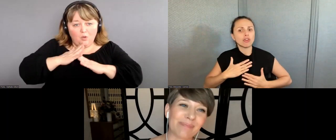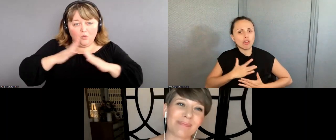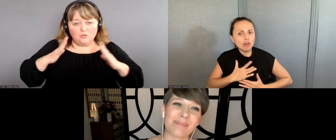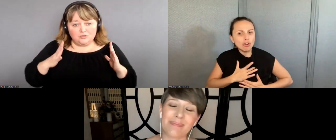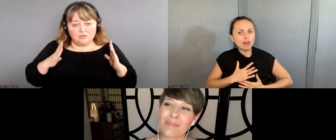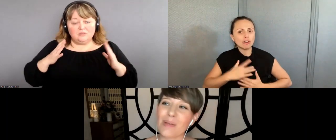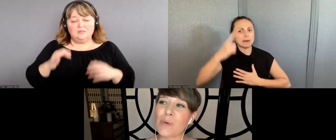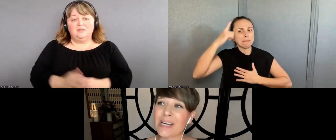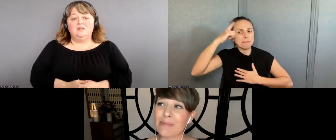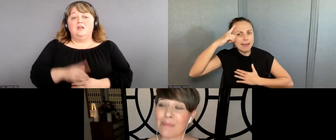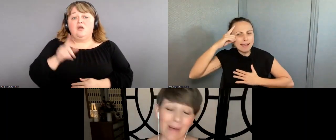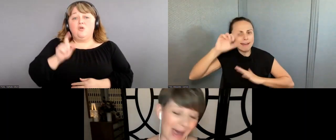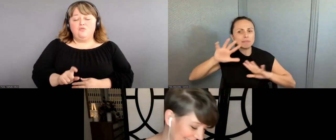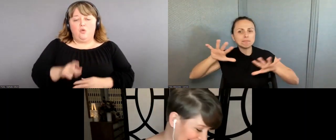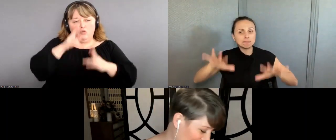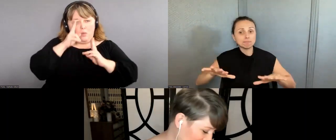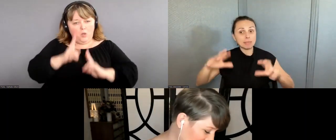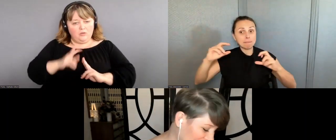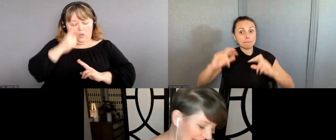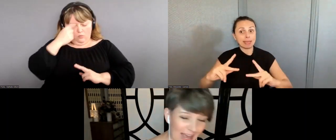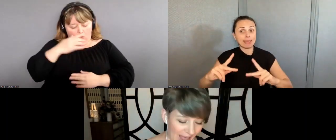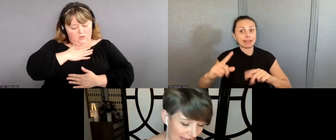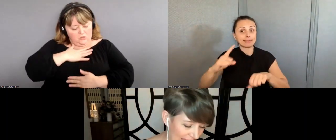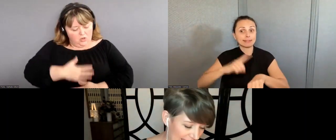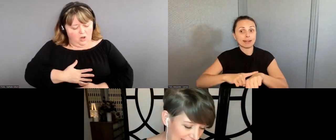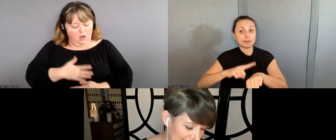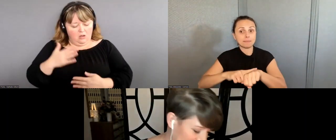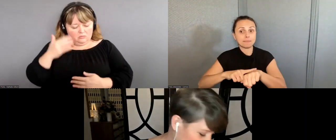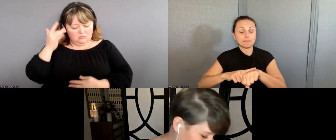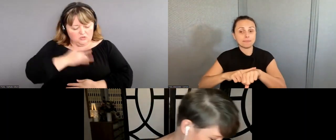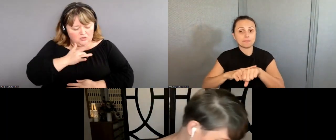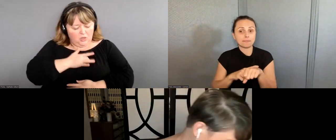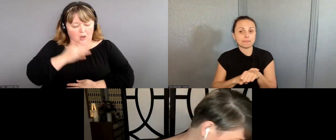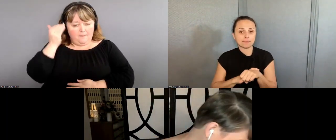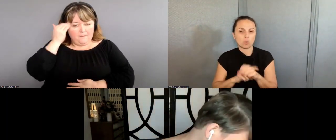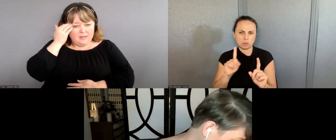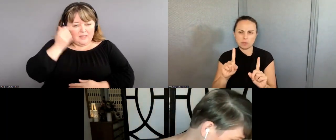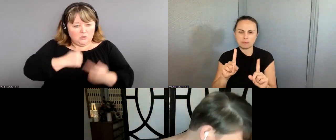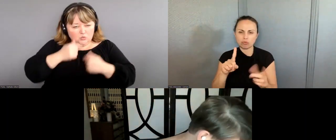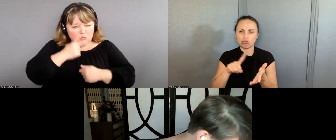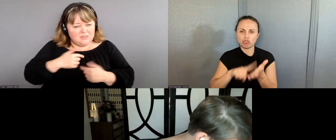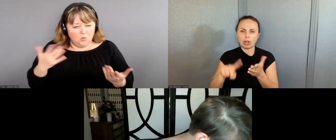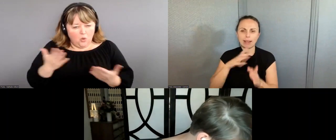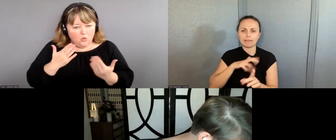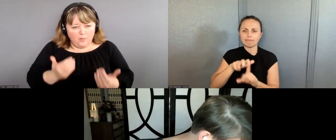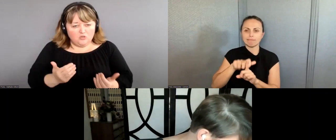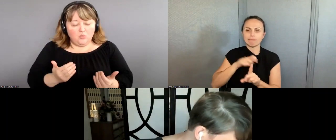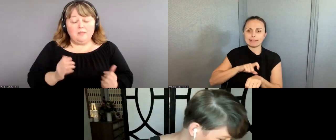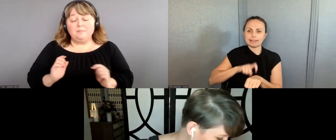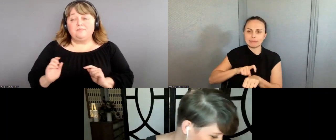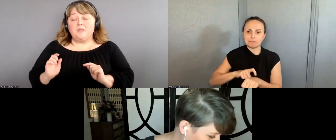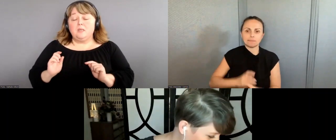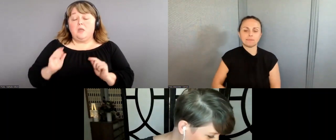needing. We're going to be back together at, let me just check my timing